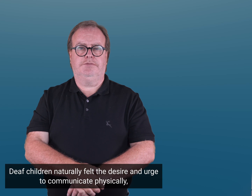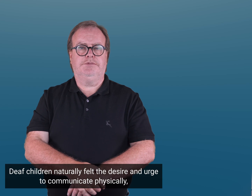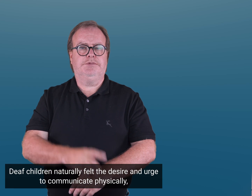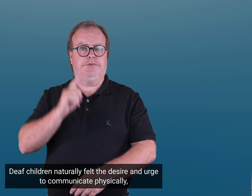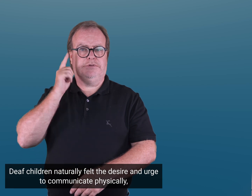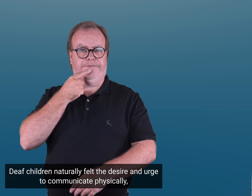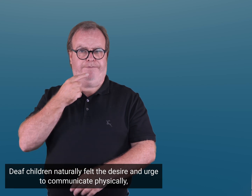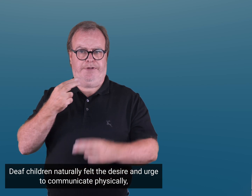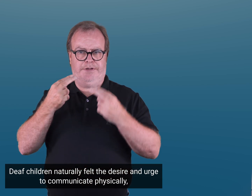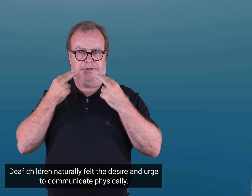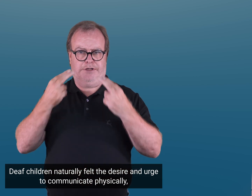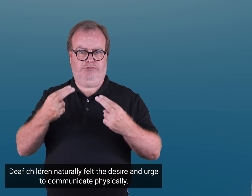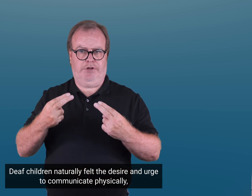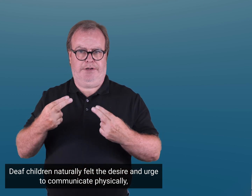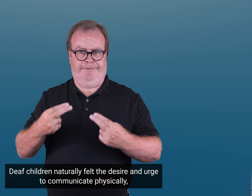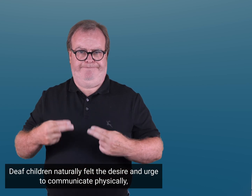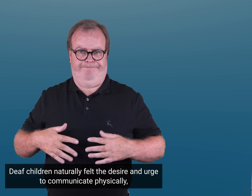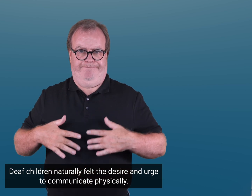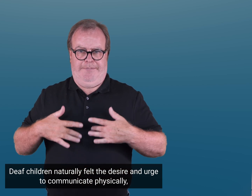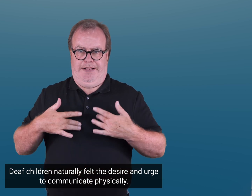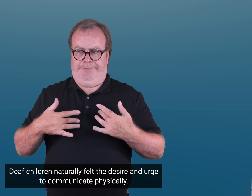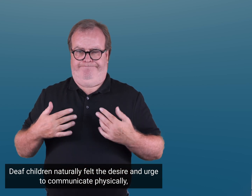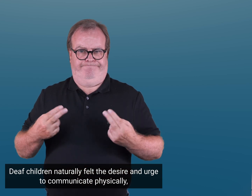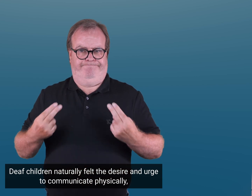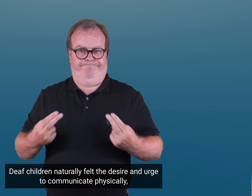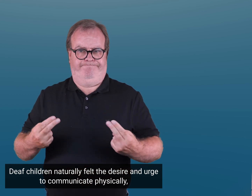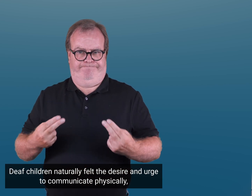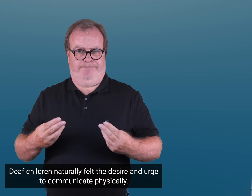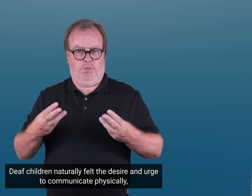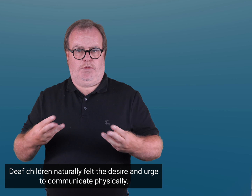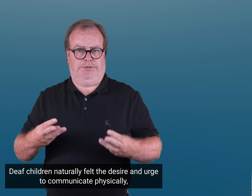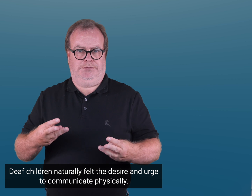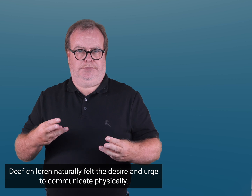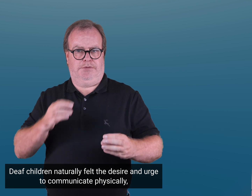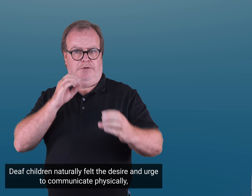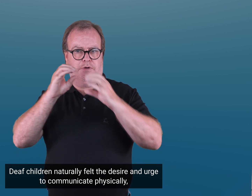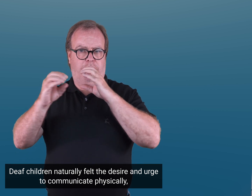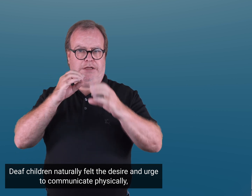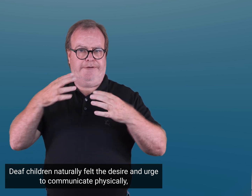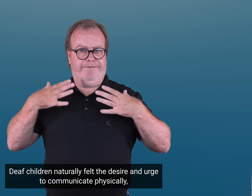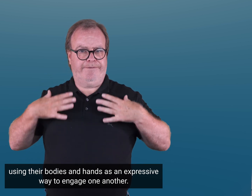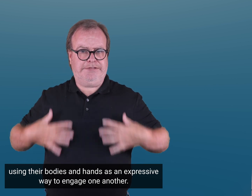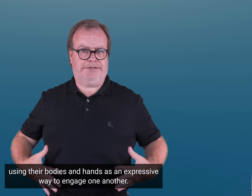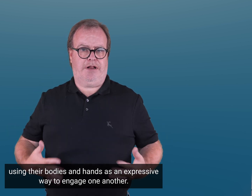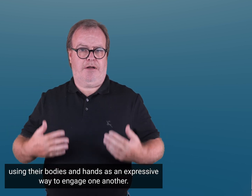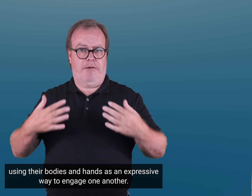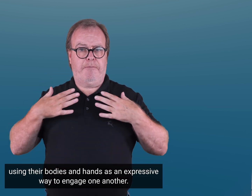Deaf children naturally felt the desire and urge to communicate physically, using their bodies and hands as an expressive way to